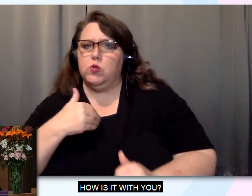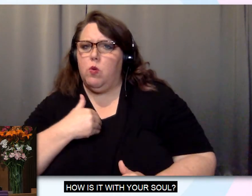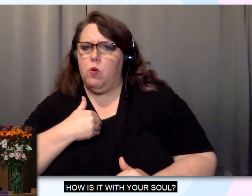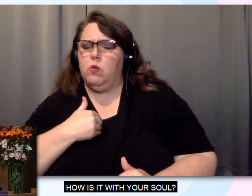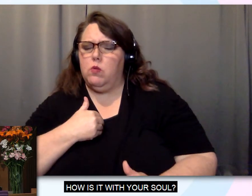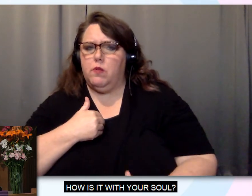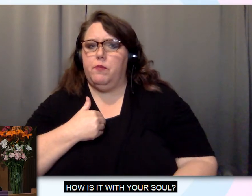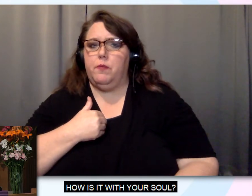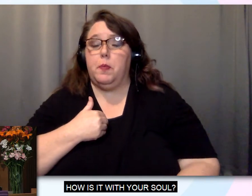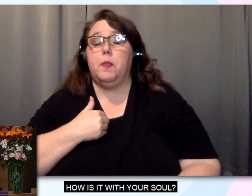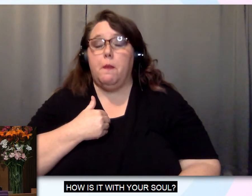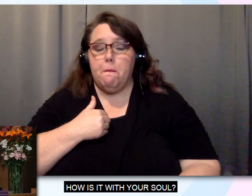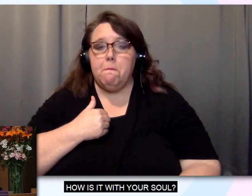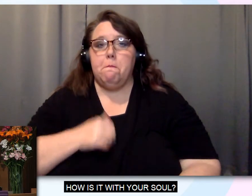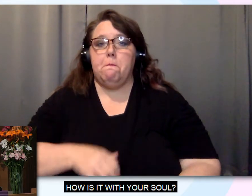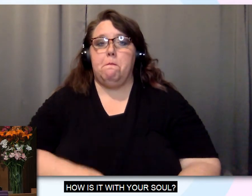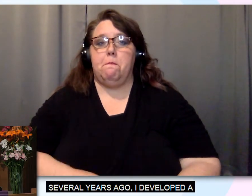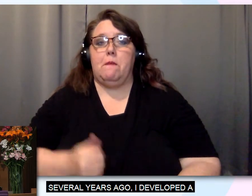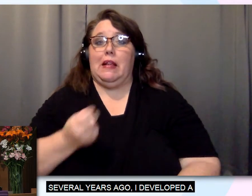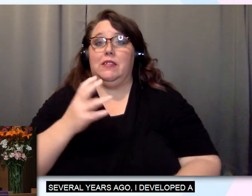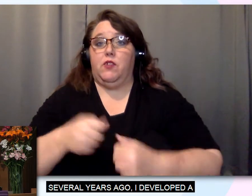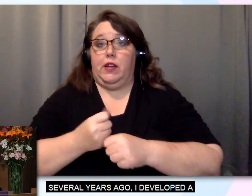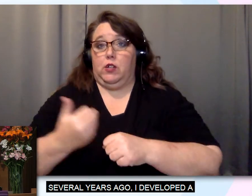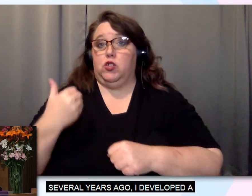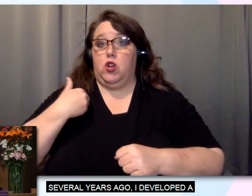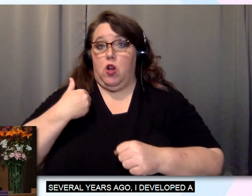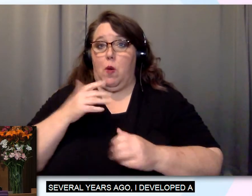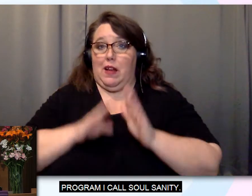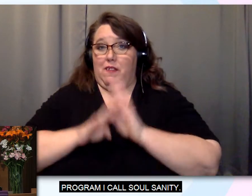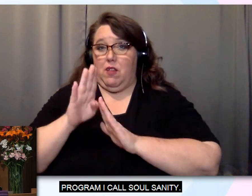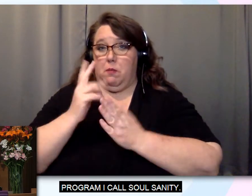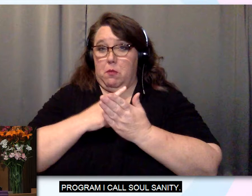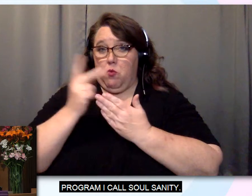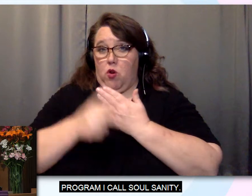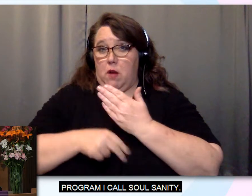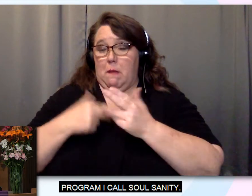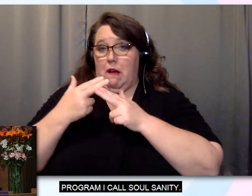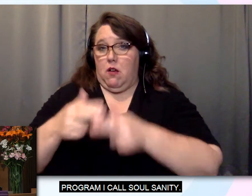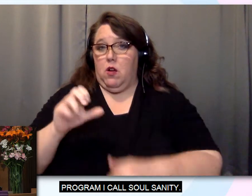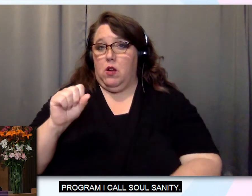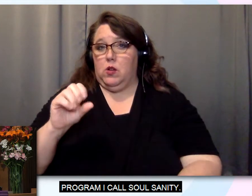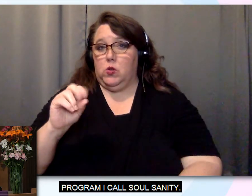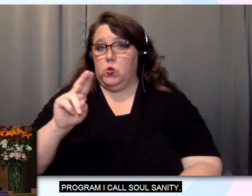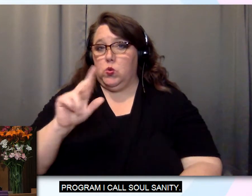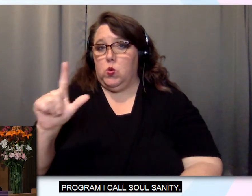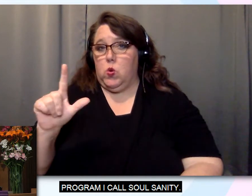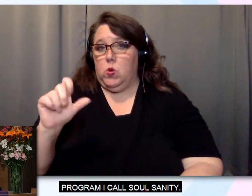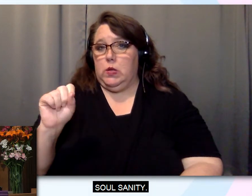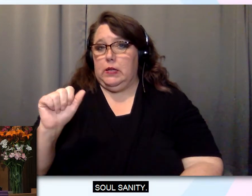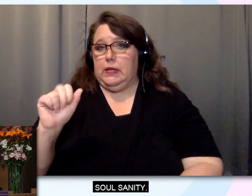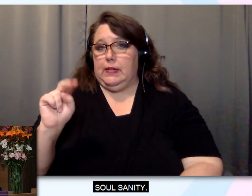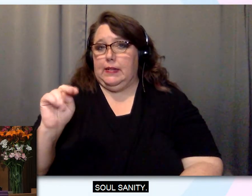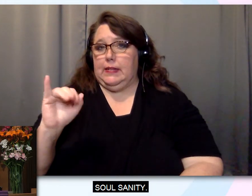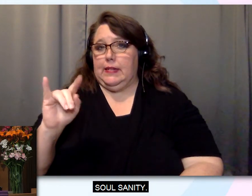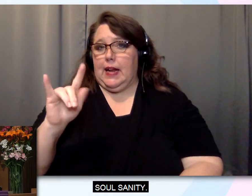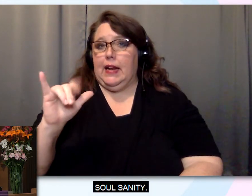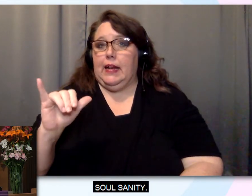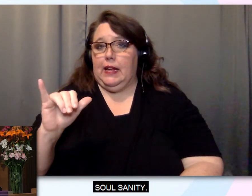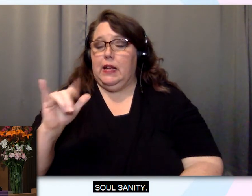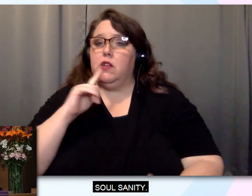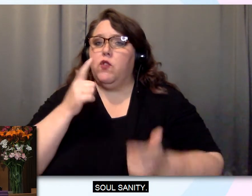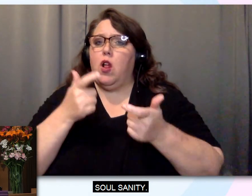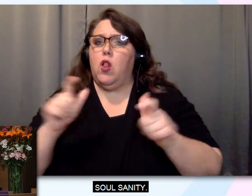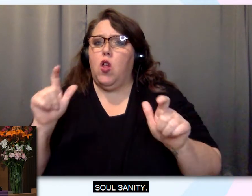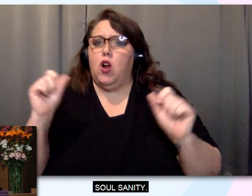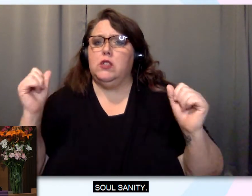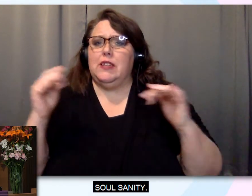soul? Several years ago, I developed a program I call Soul Sanity. Soul Sanity.